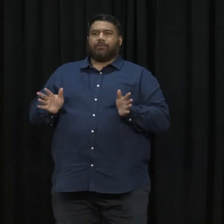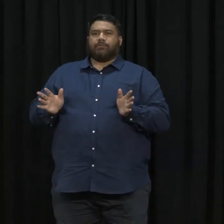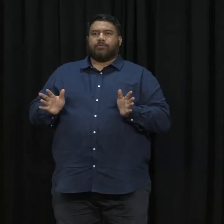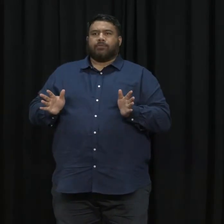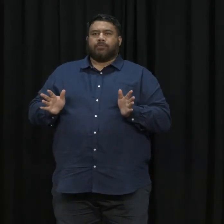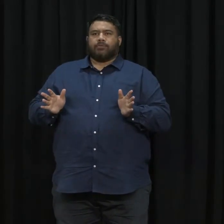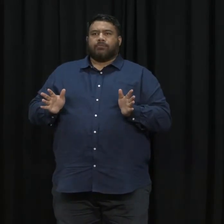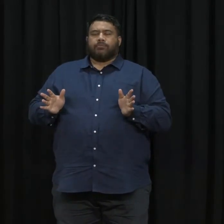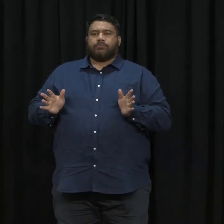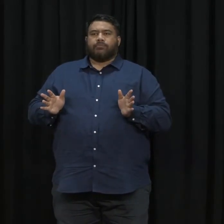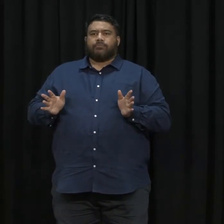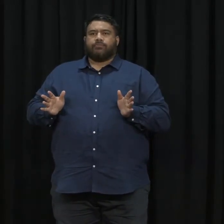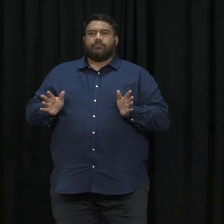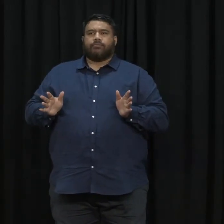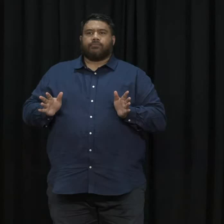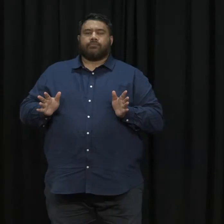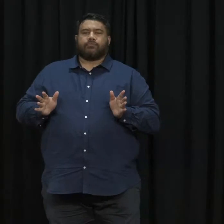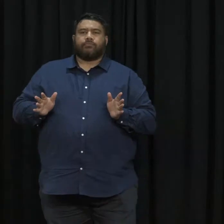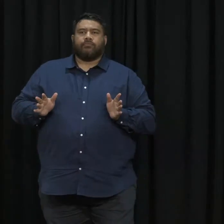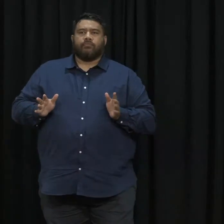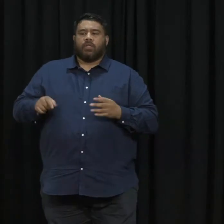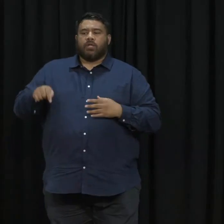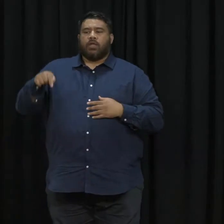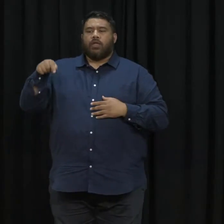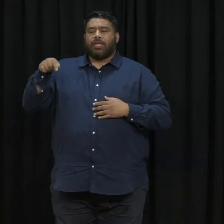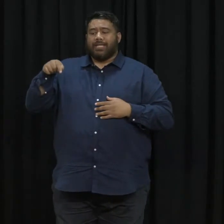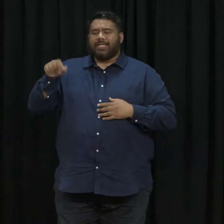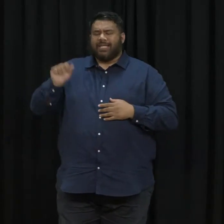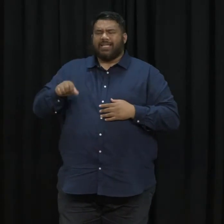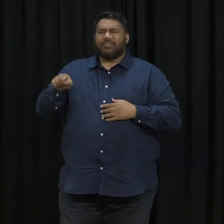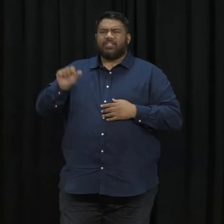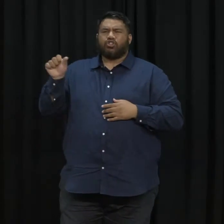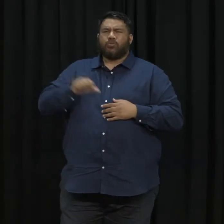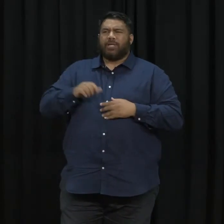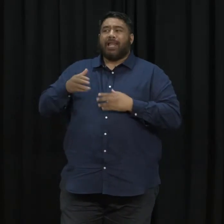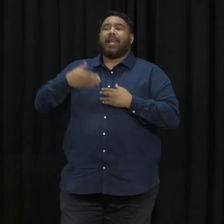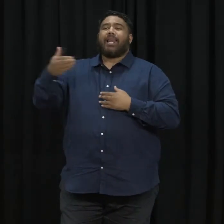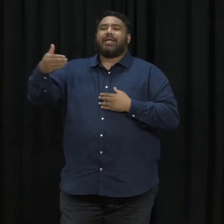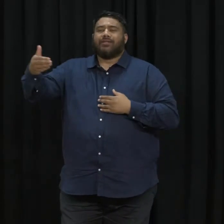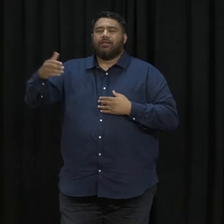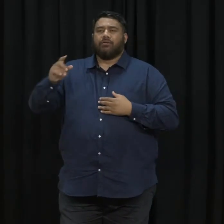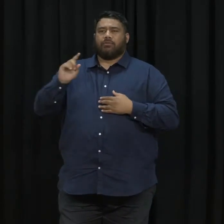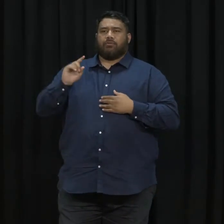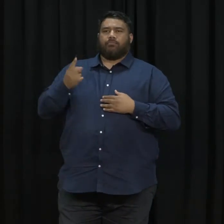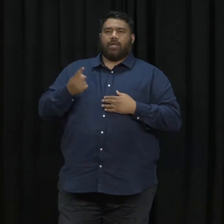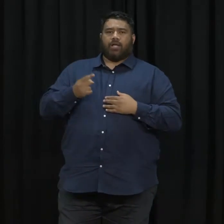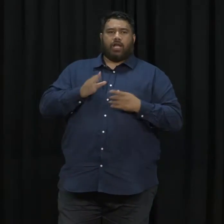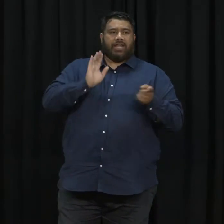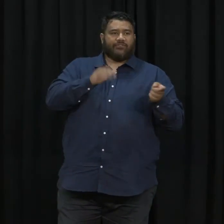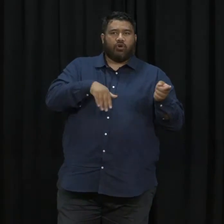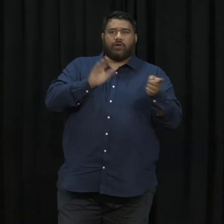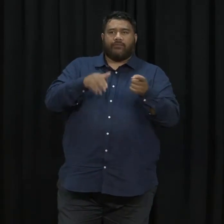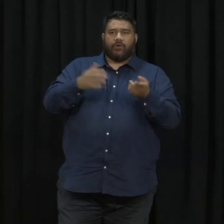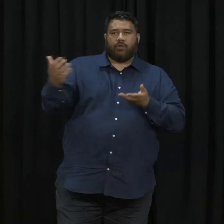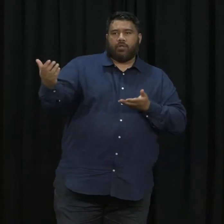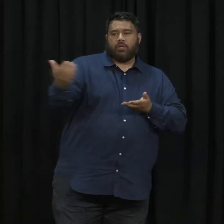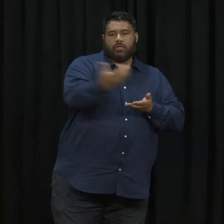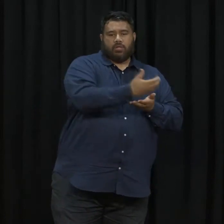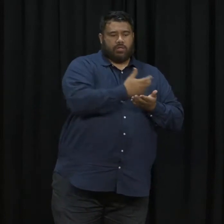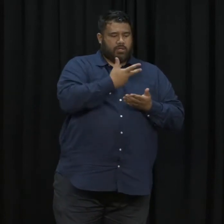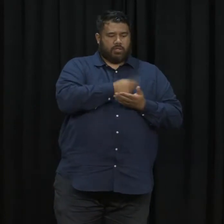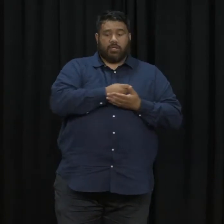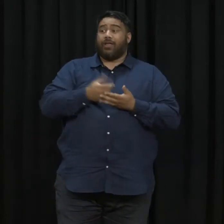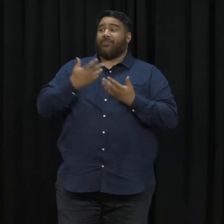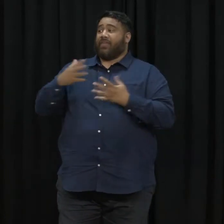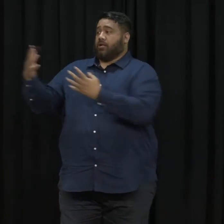process wasn't all locked in because it happened sooner than we thought it would, but we got many frontline health workers from both within